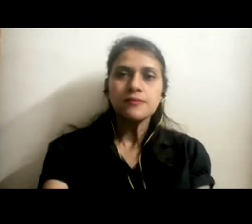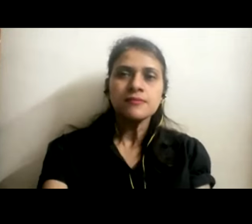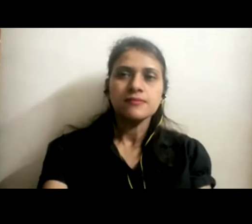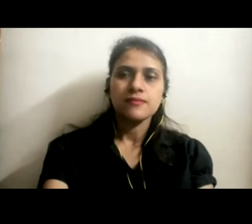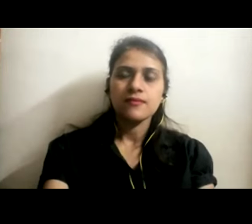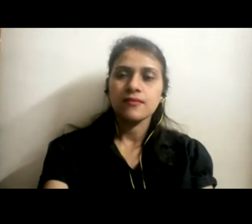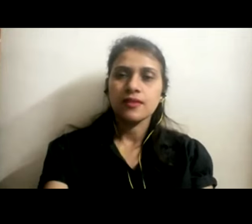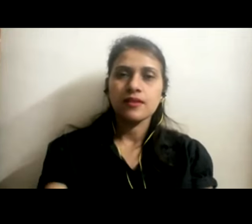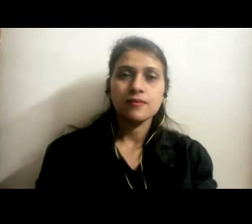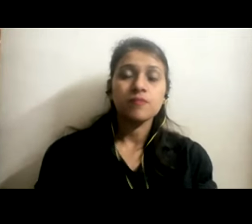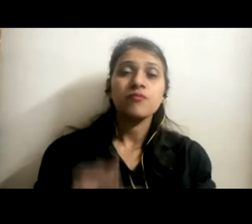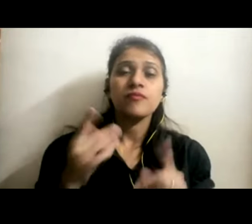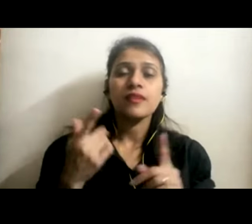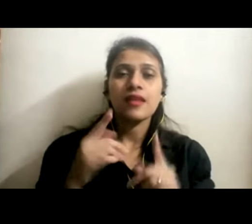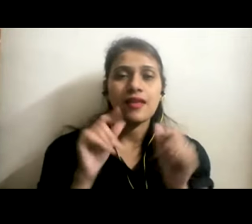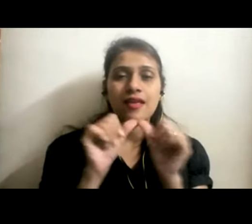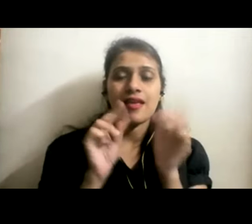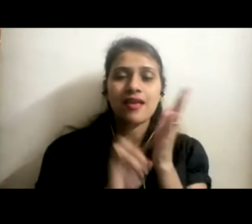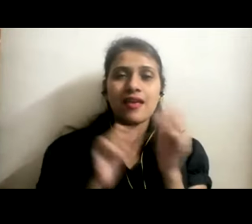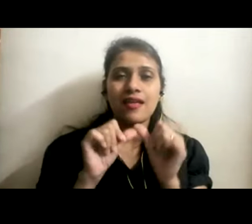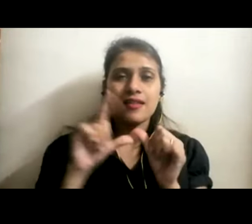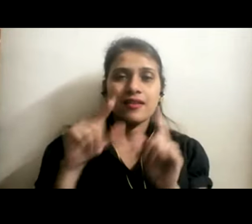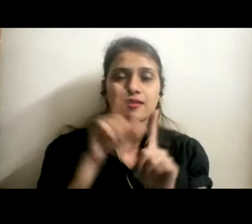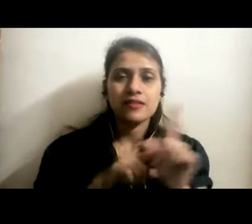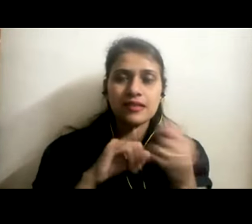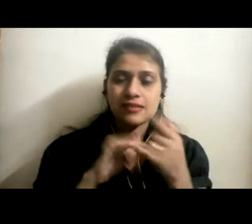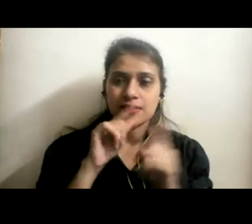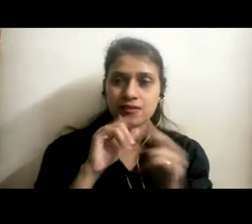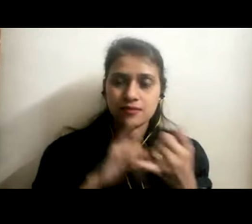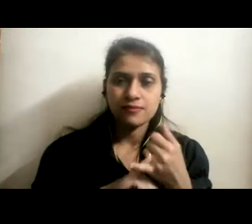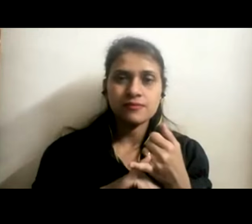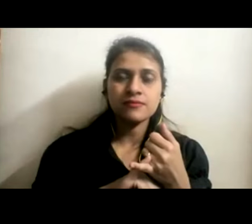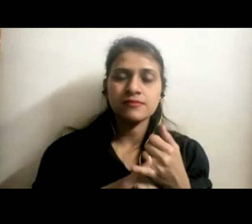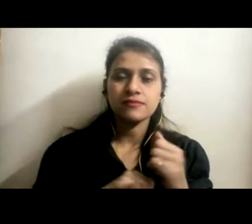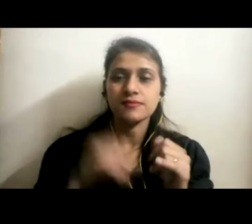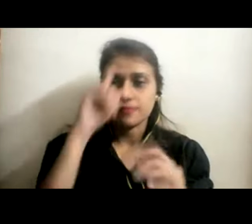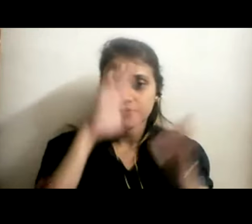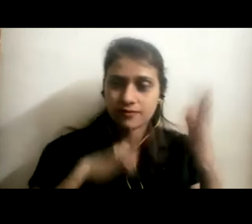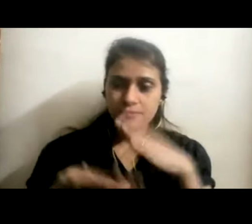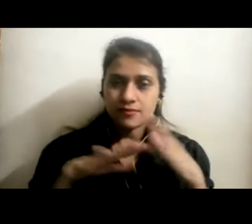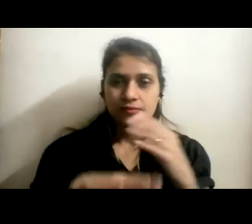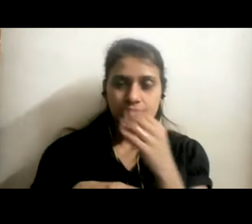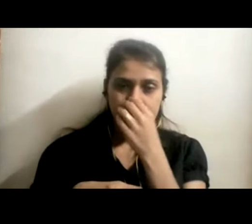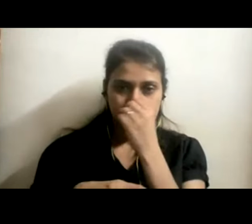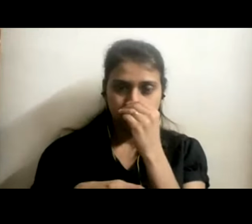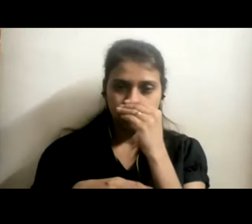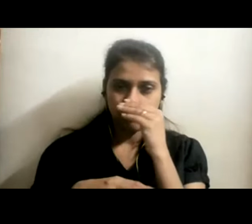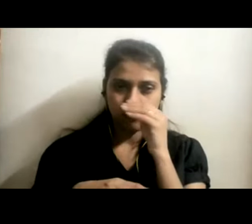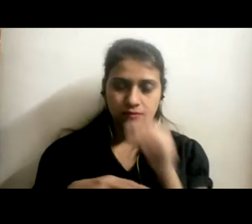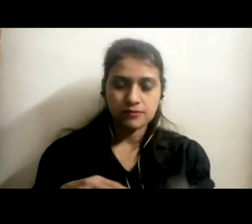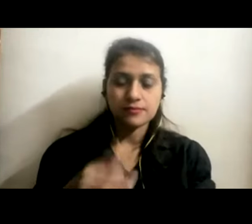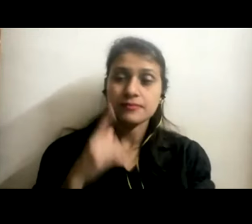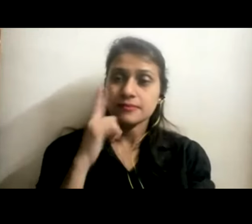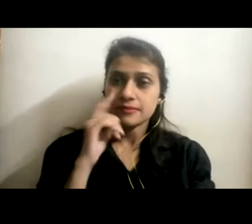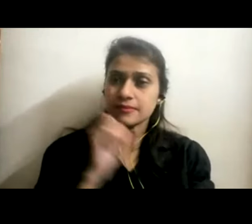on data cleaning and transcription. However, I'll just quickly cover that.